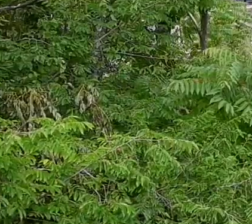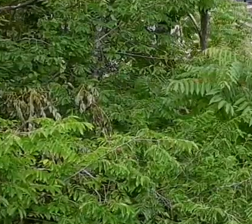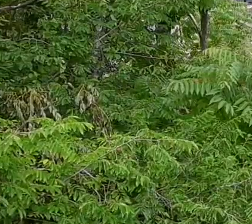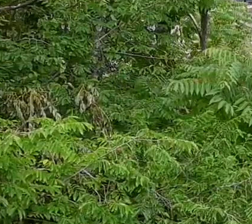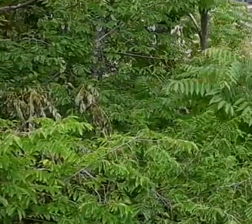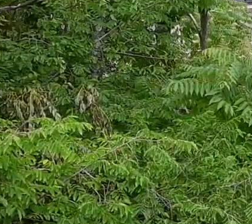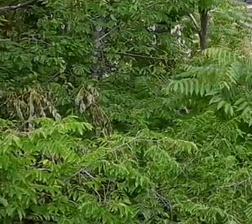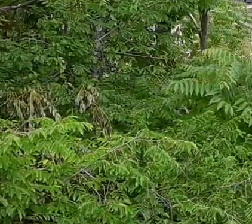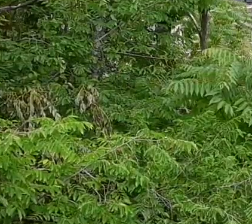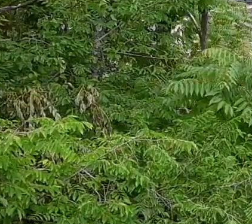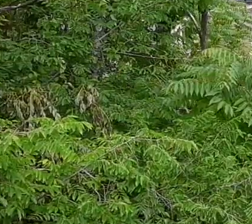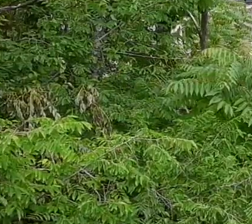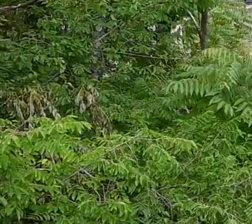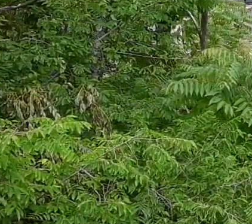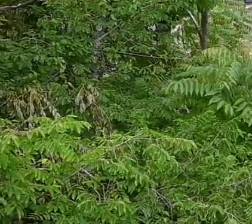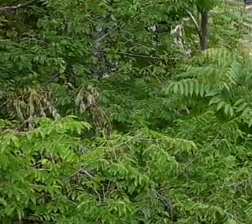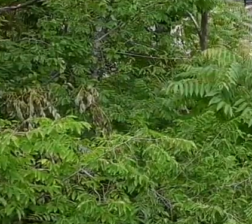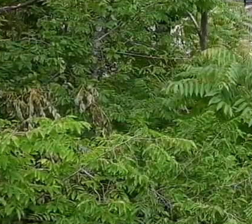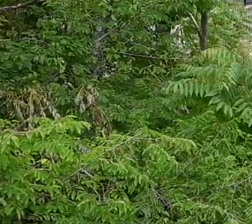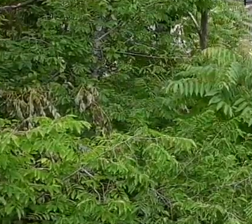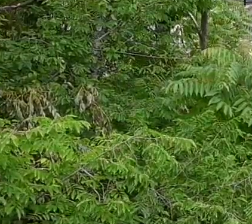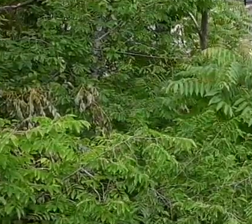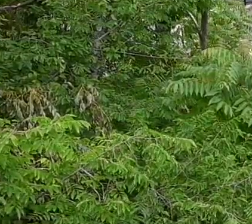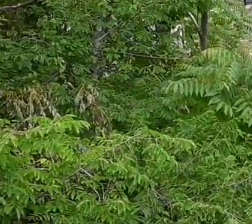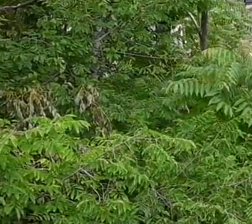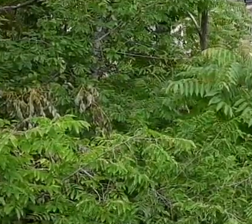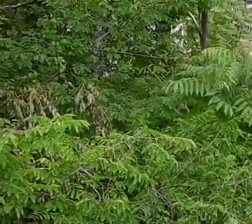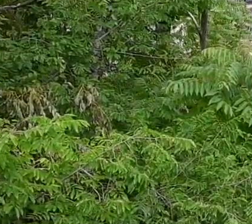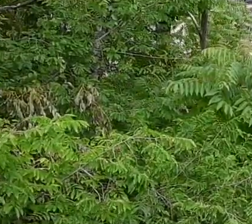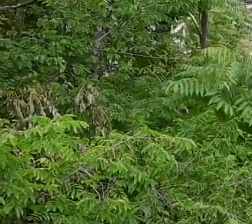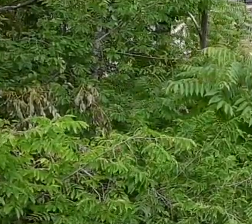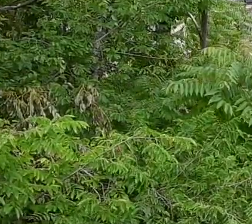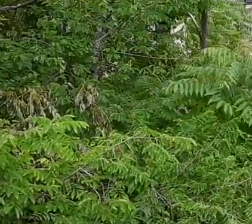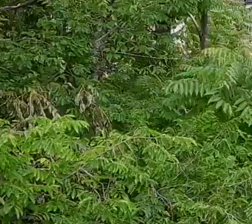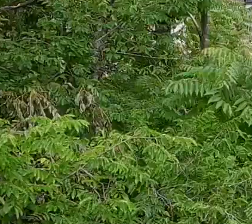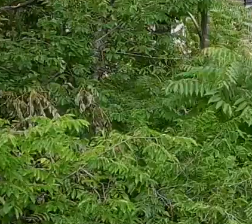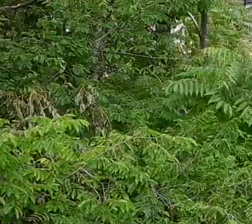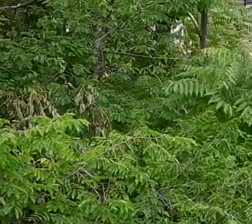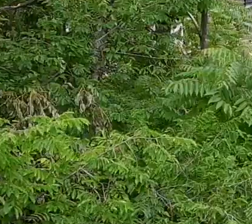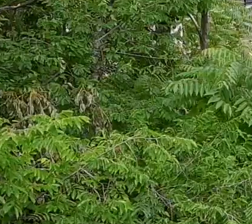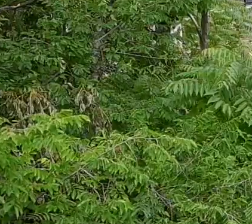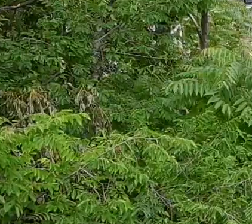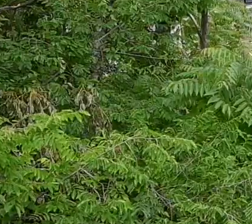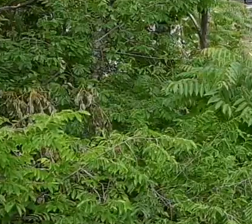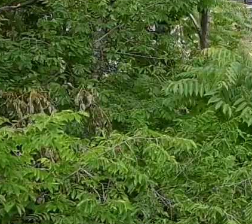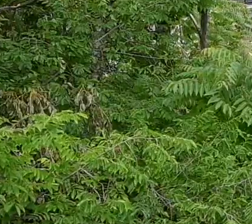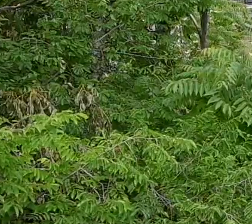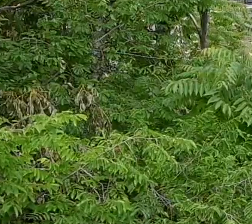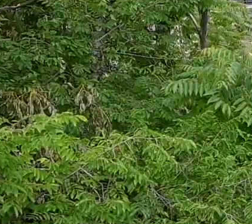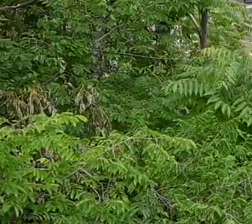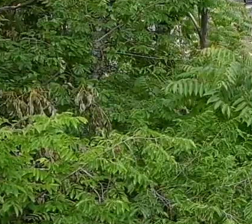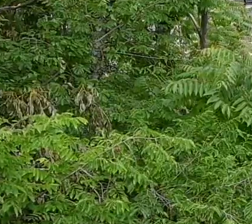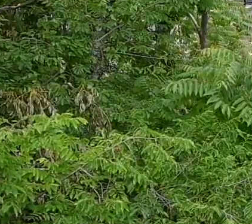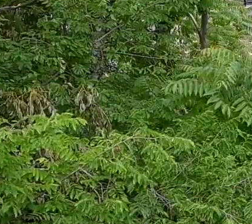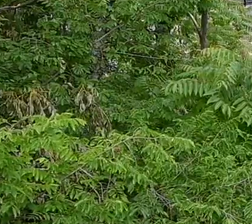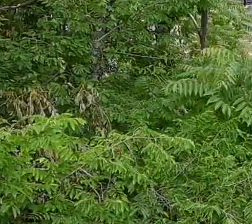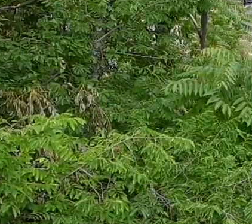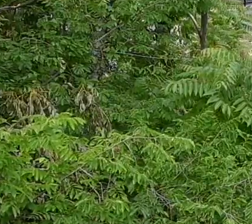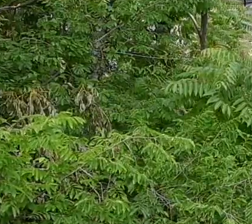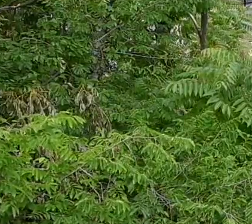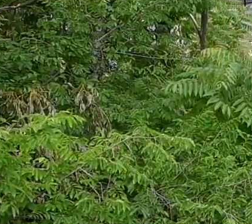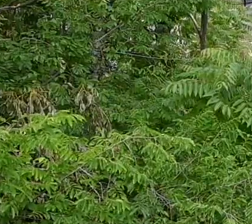And as we look forward to the coming fiscal year, we recognize the budget limitations faced by the state of Maryland